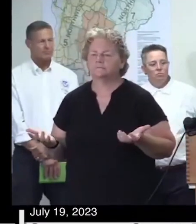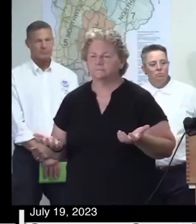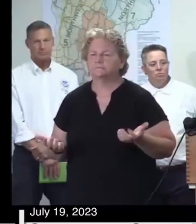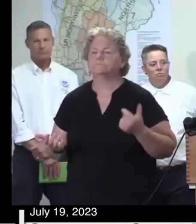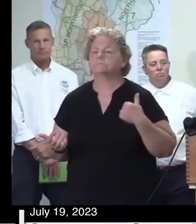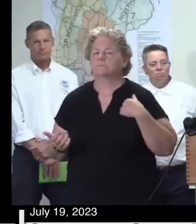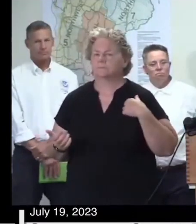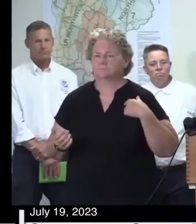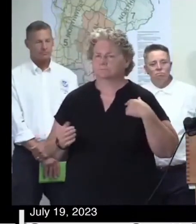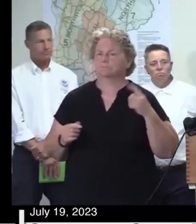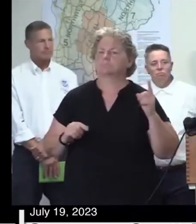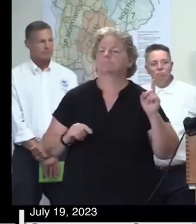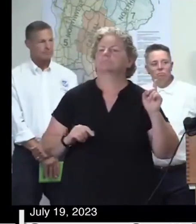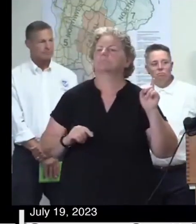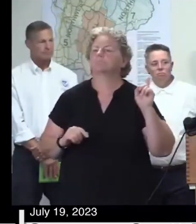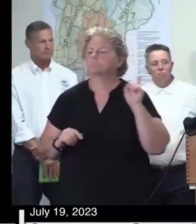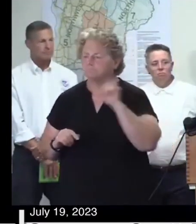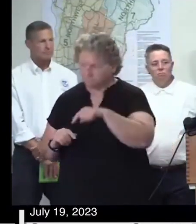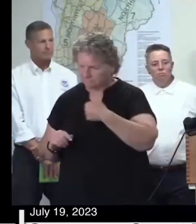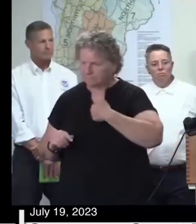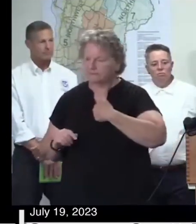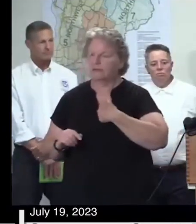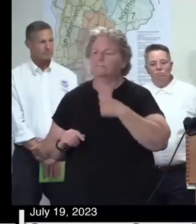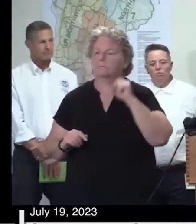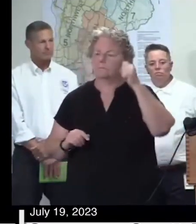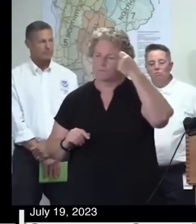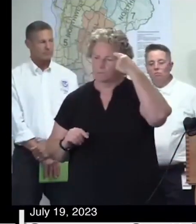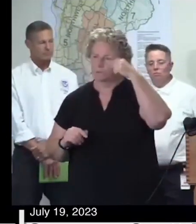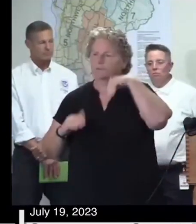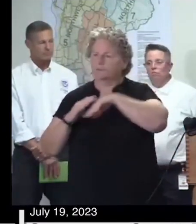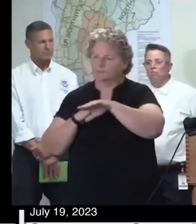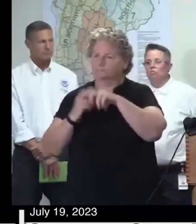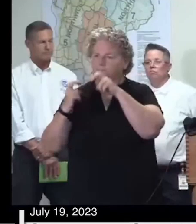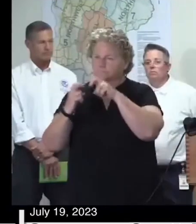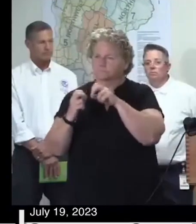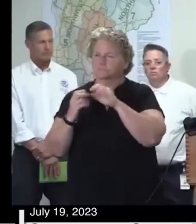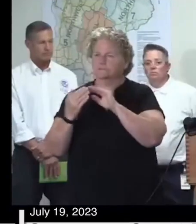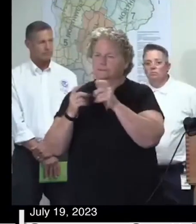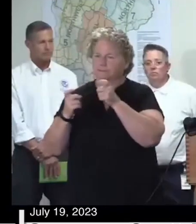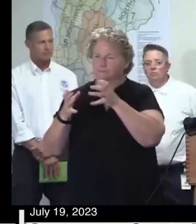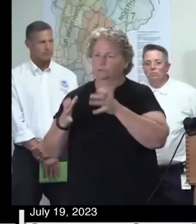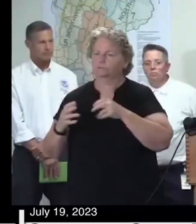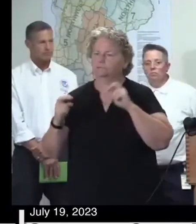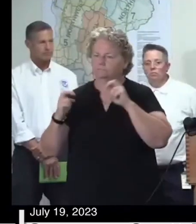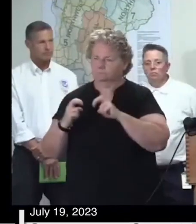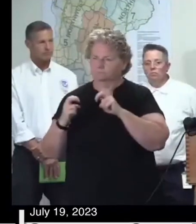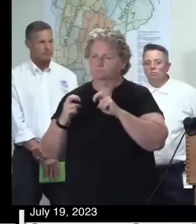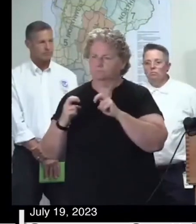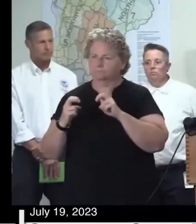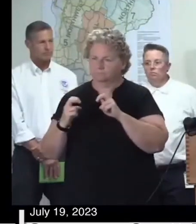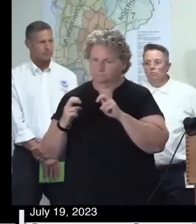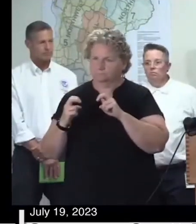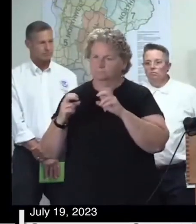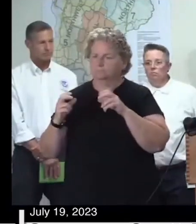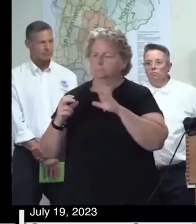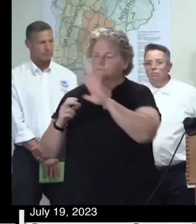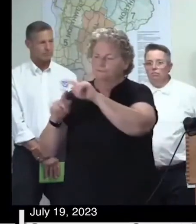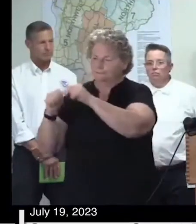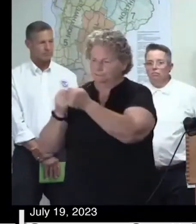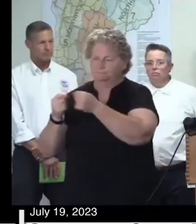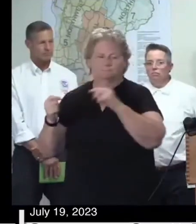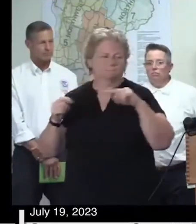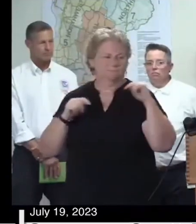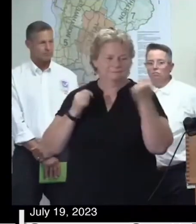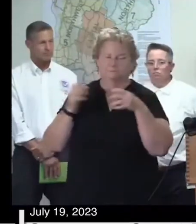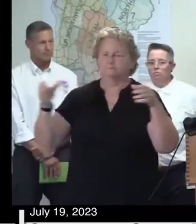manager. And he and his deputy and my team are very clear about what the process is to request